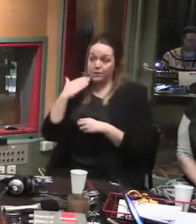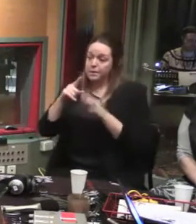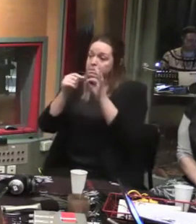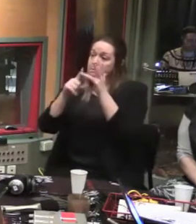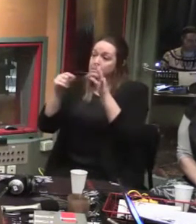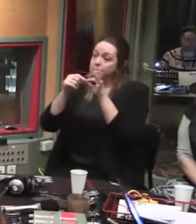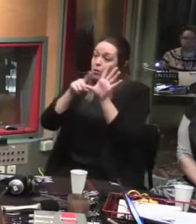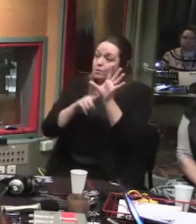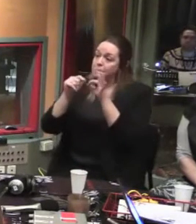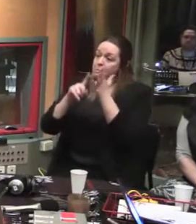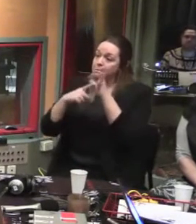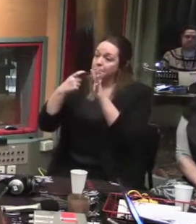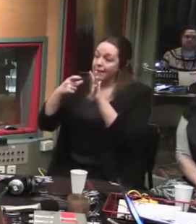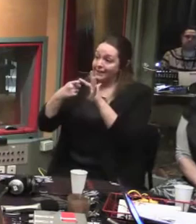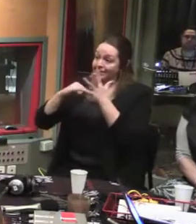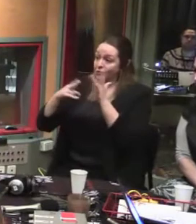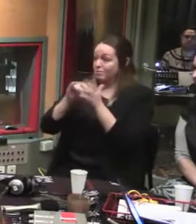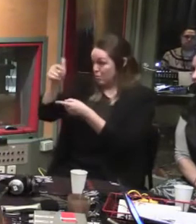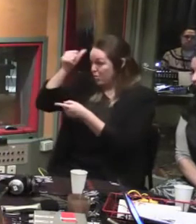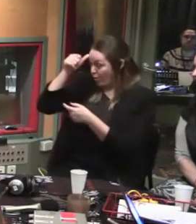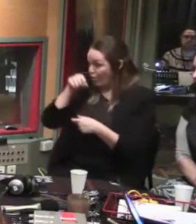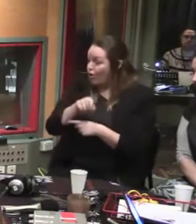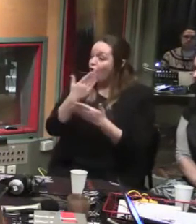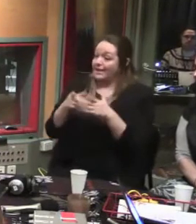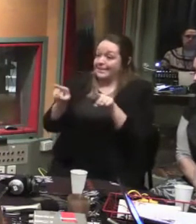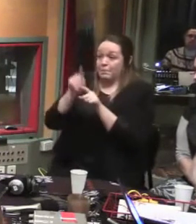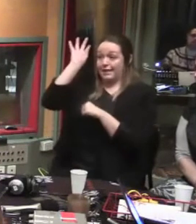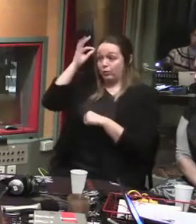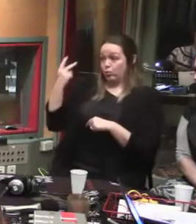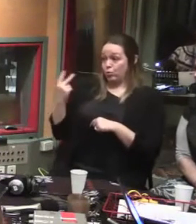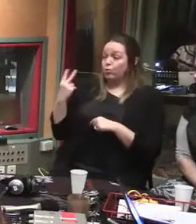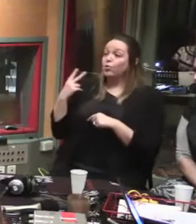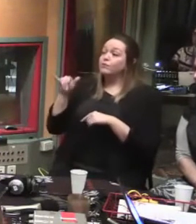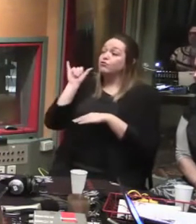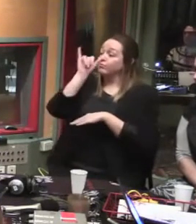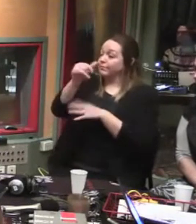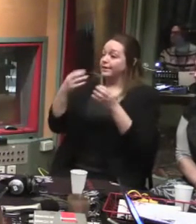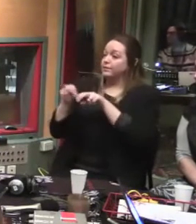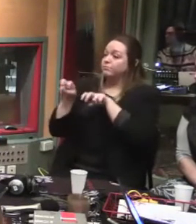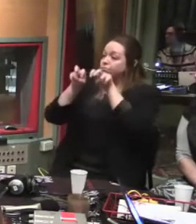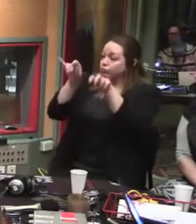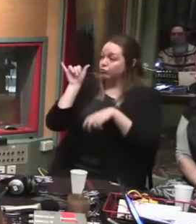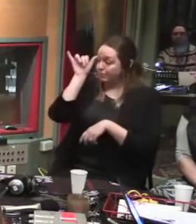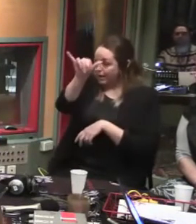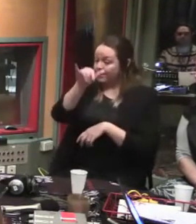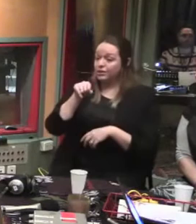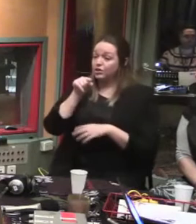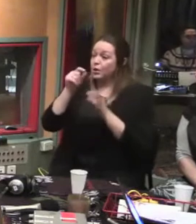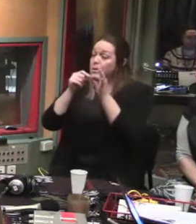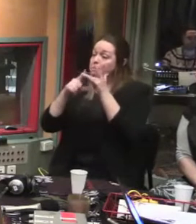Bobby Blackson, who you probably know, Jen, who was on the same council as me, and we used to travel by plane together, and she